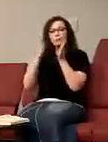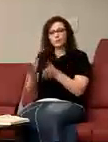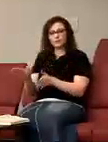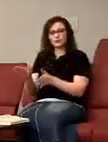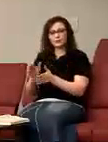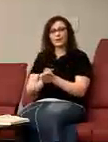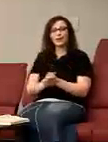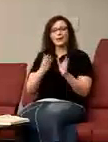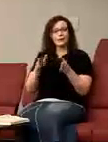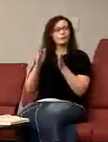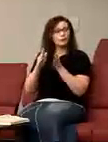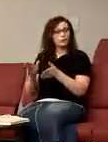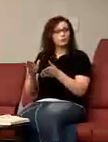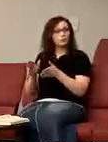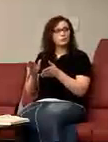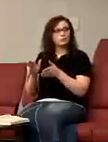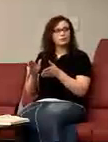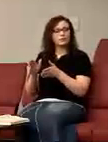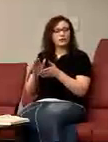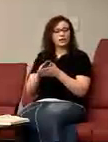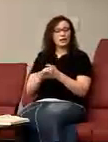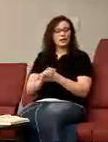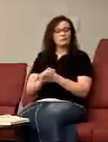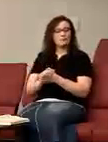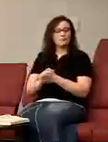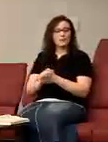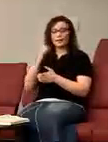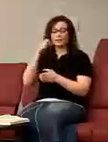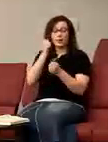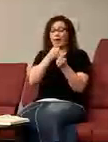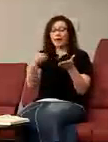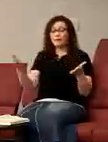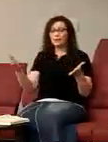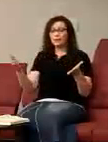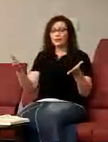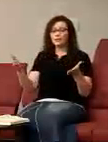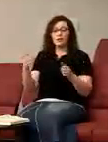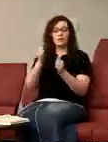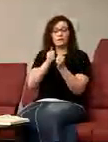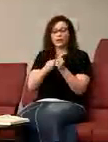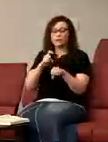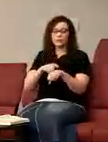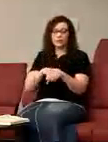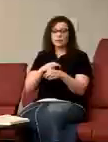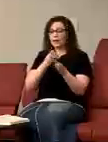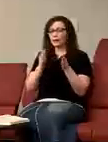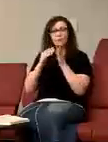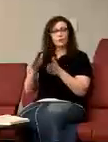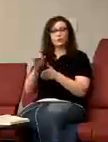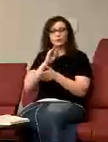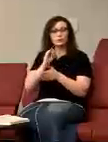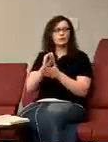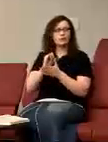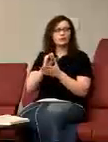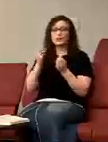and a purpose, and God has set a purpose for everything and every time. And the purpose is that we would have, it would cause